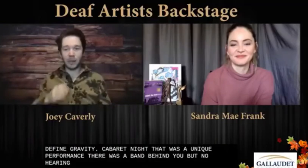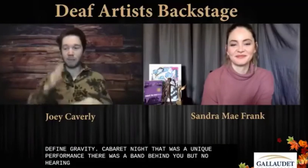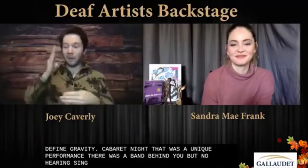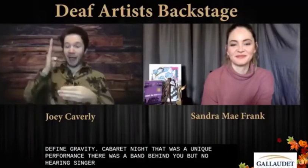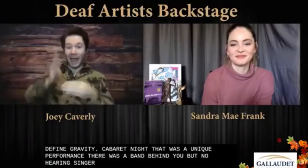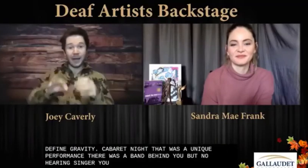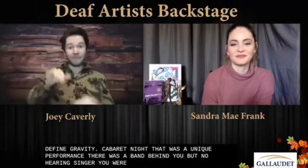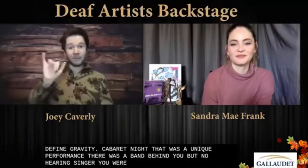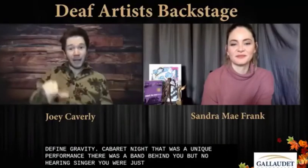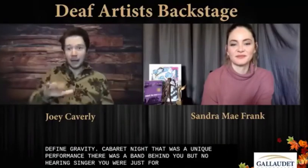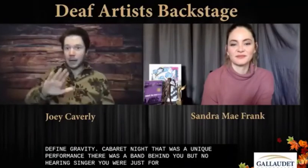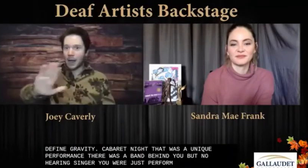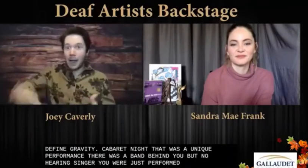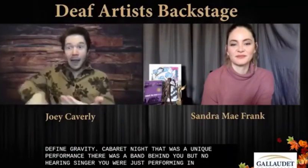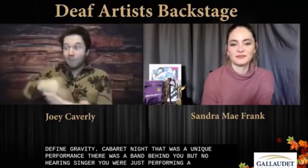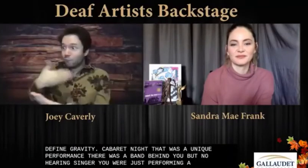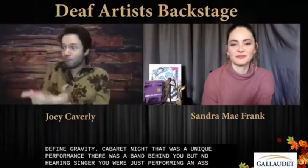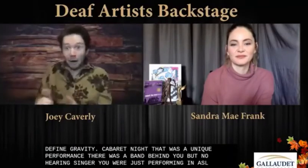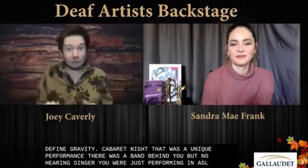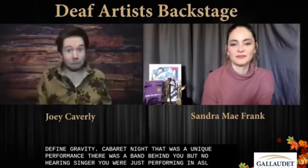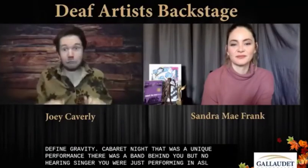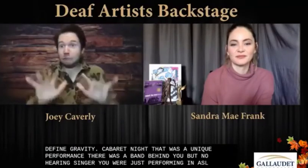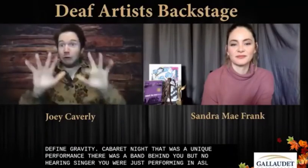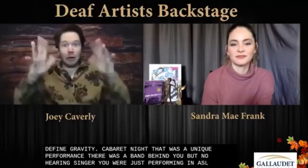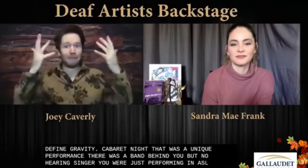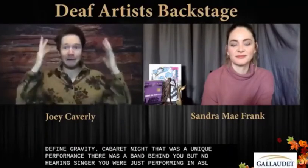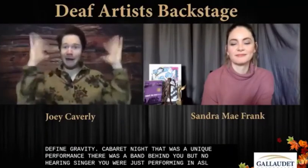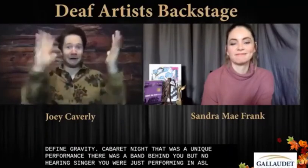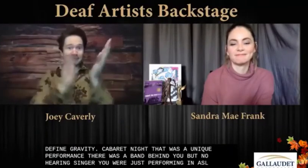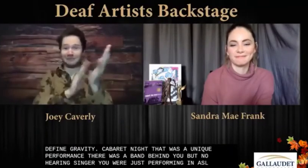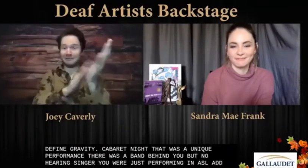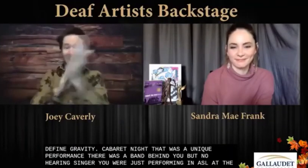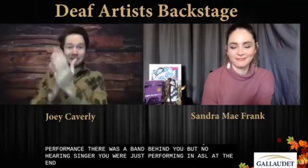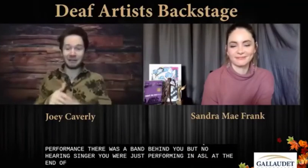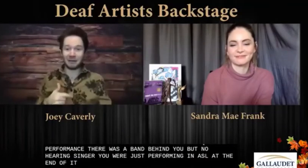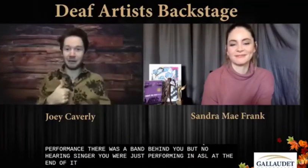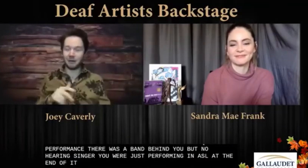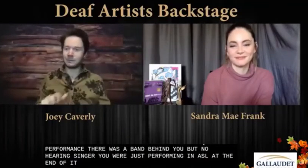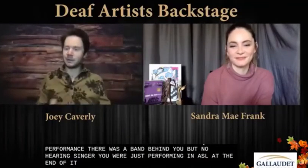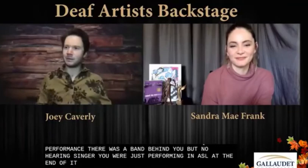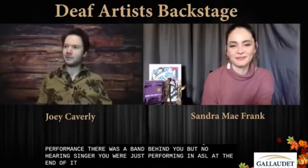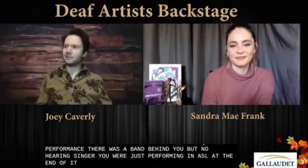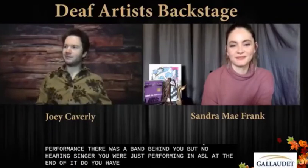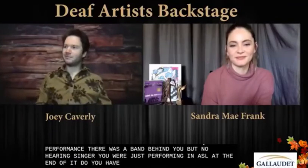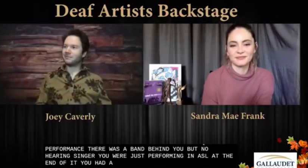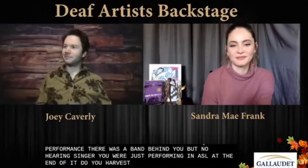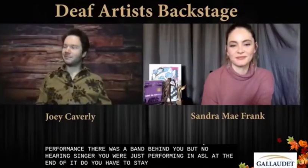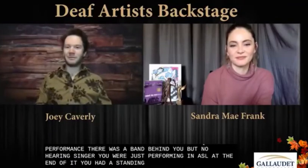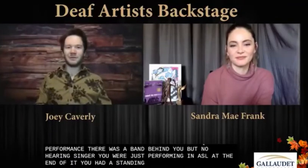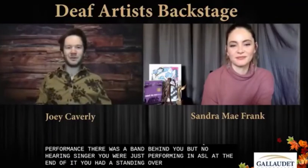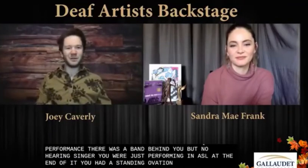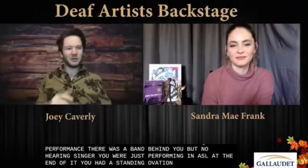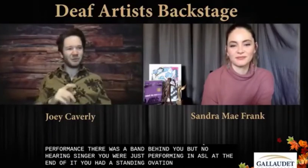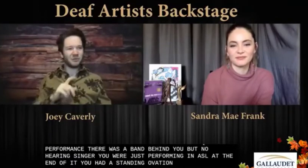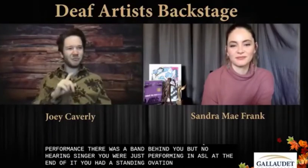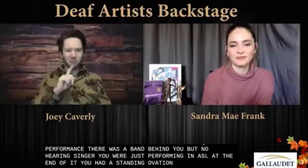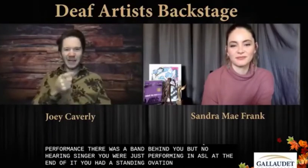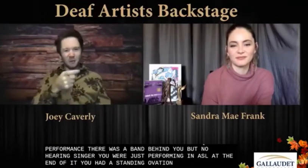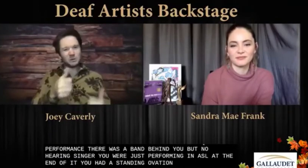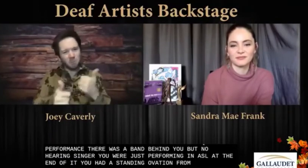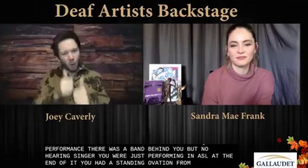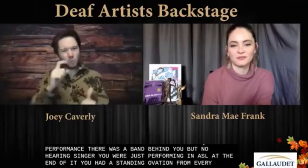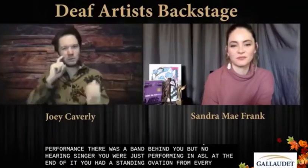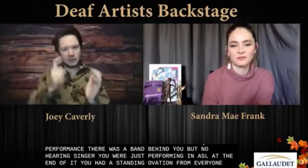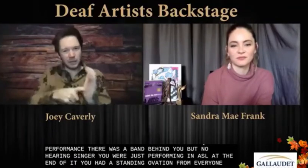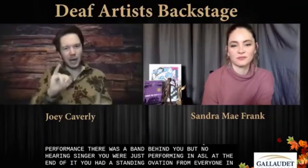singer you were just performing in asl at the end of it you had a standing ovation from